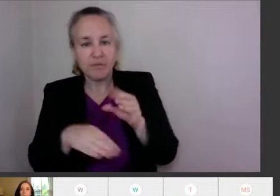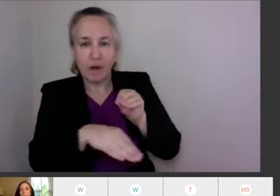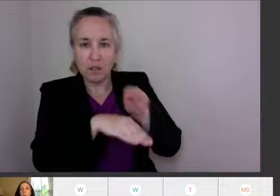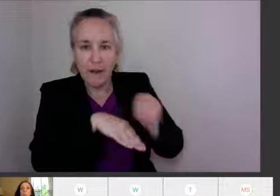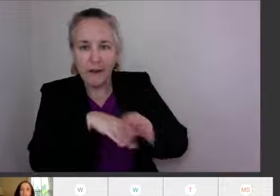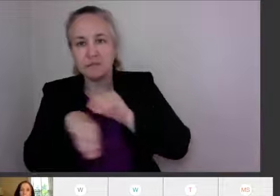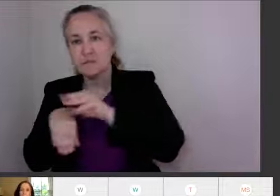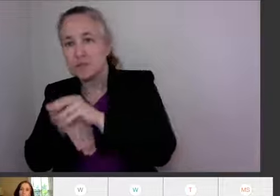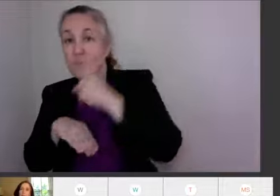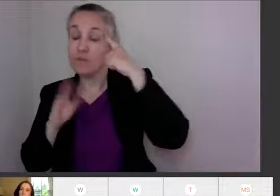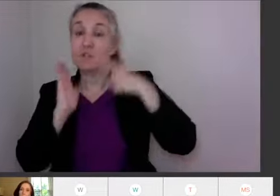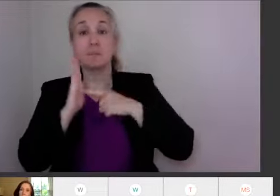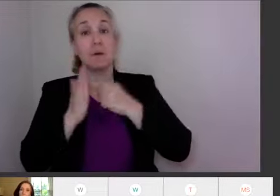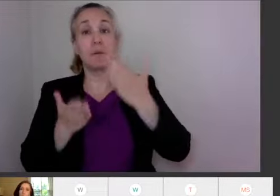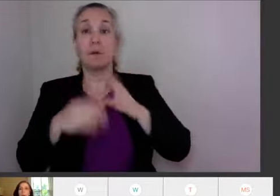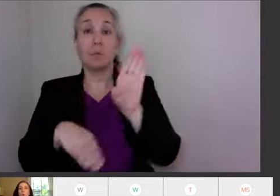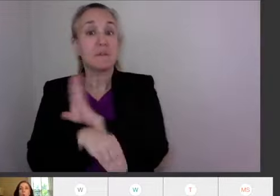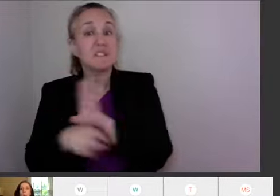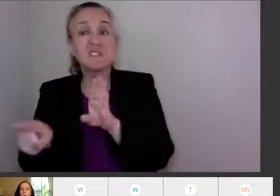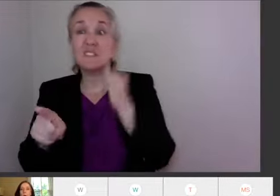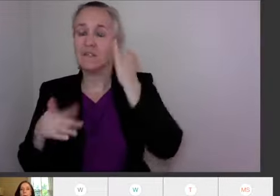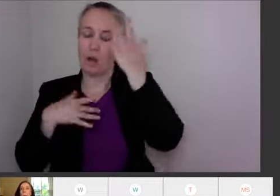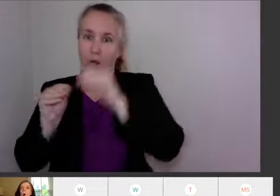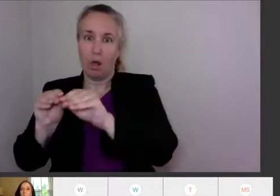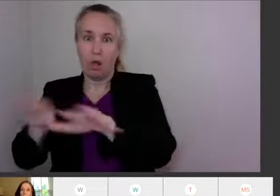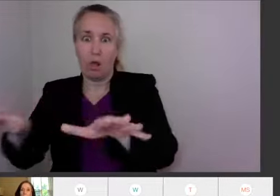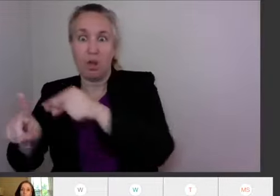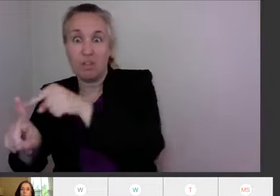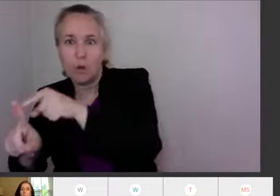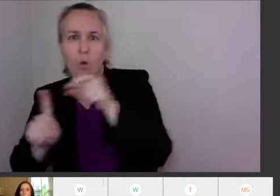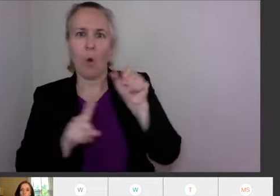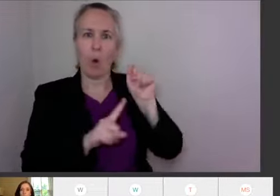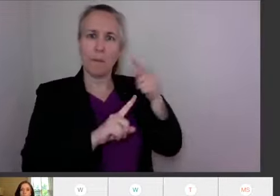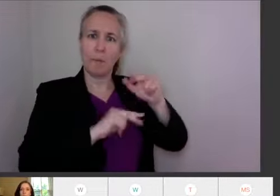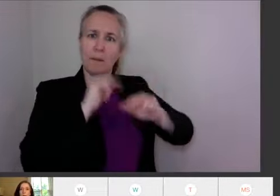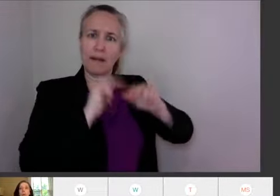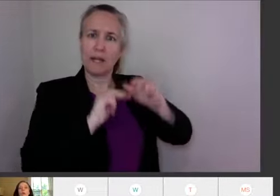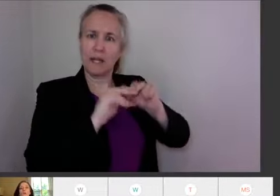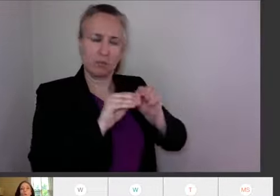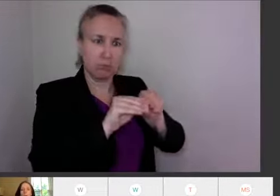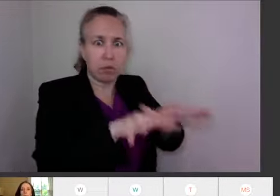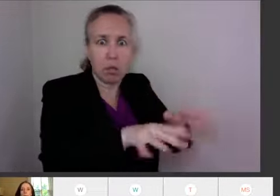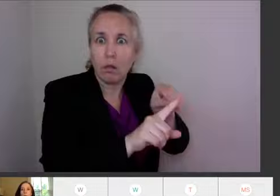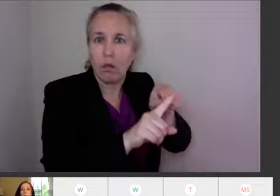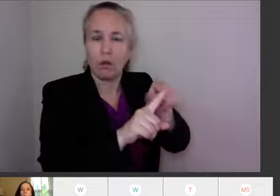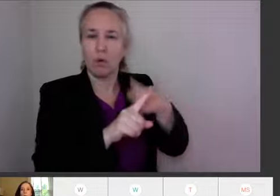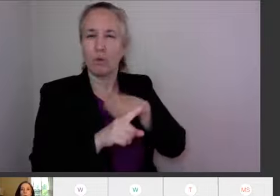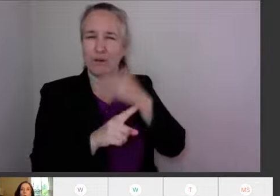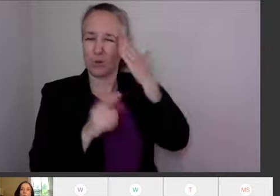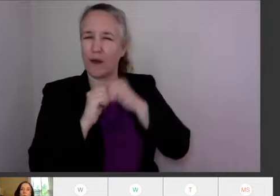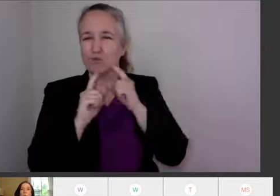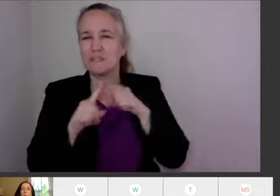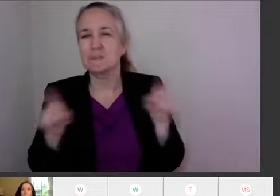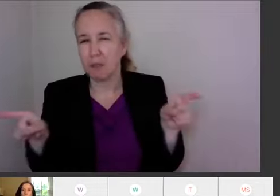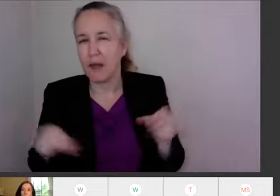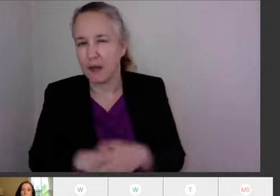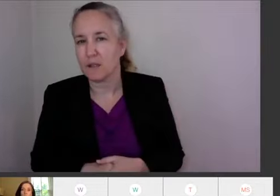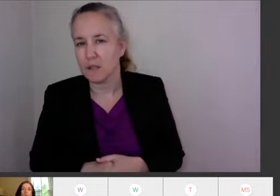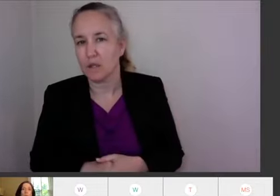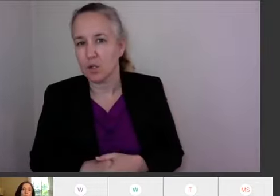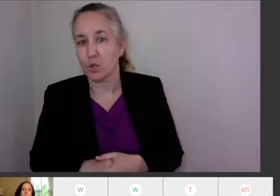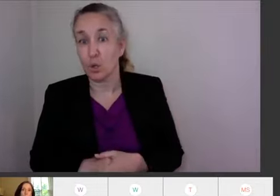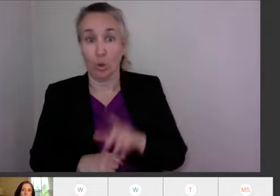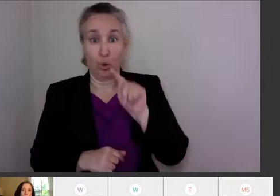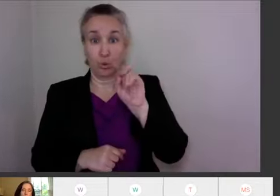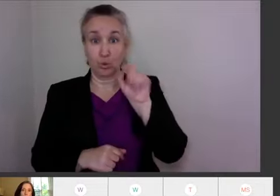say, maybe a business that's having an outbreak or an apartment complex, something like that. So we now have those tools in place